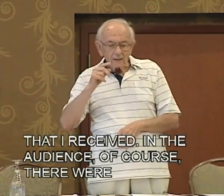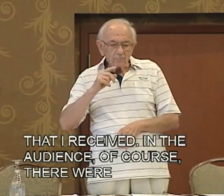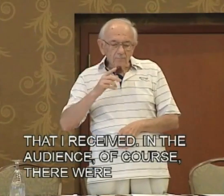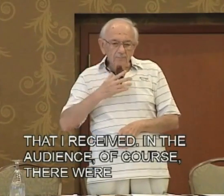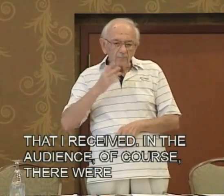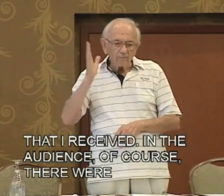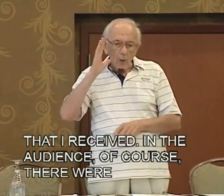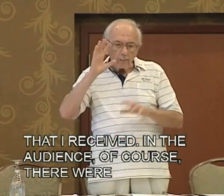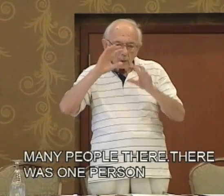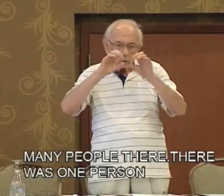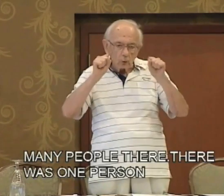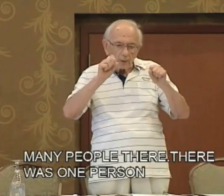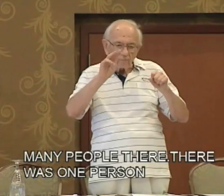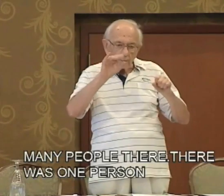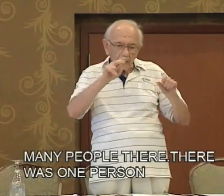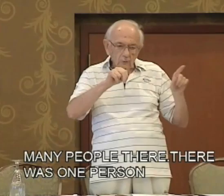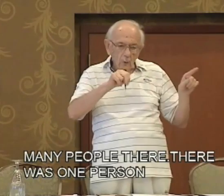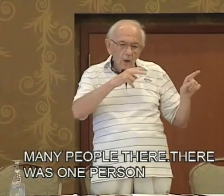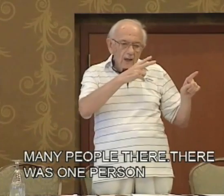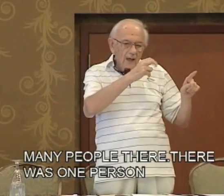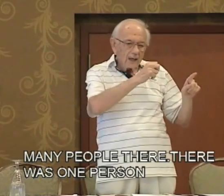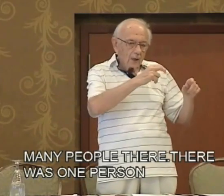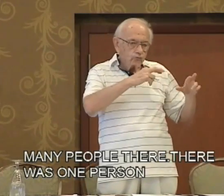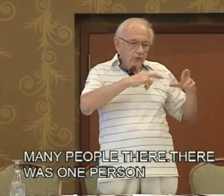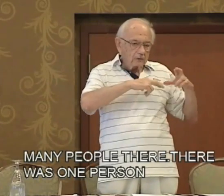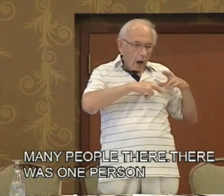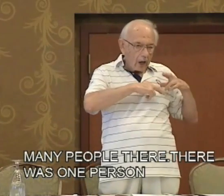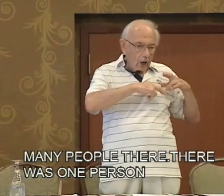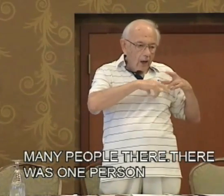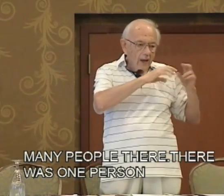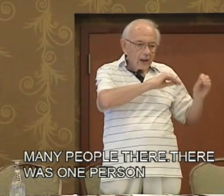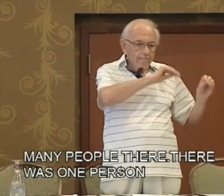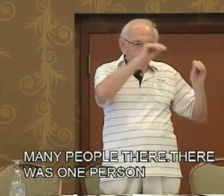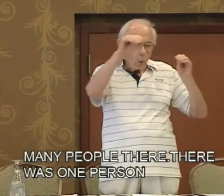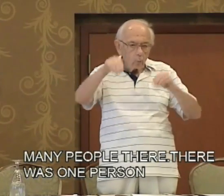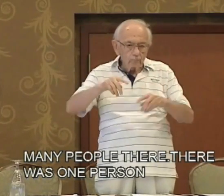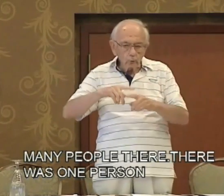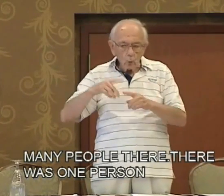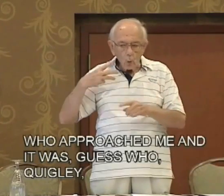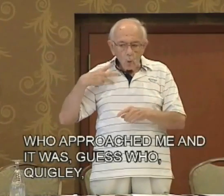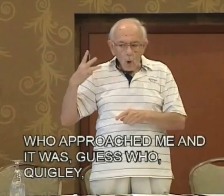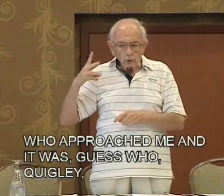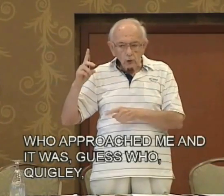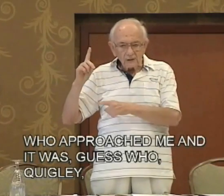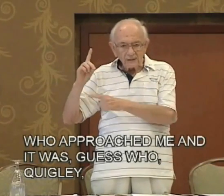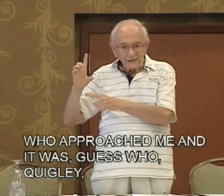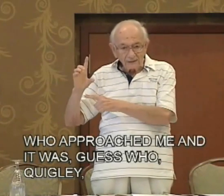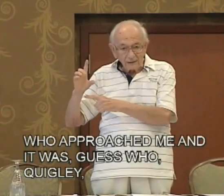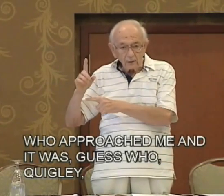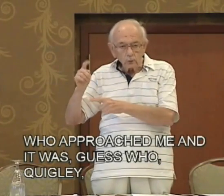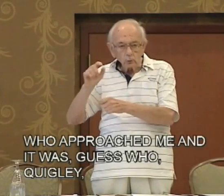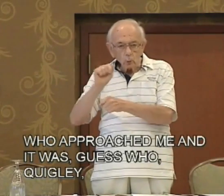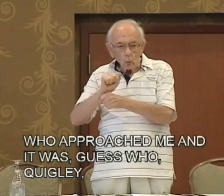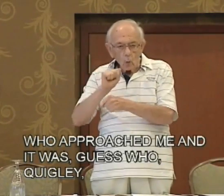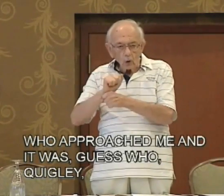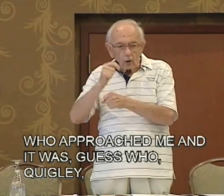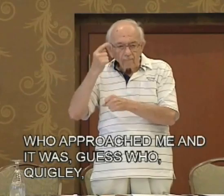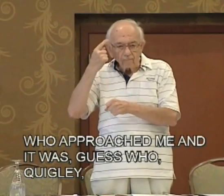Quigley who had been the former superintendent of the school for the deaf he had retired and moved to the Washington D.C.